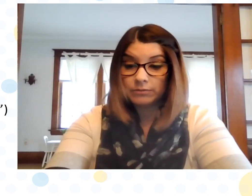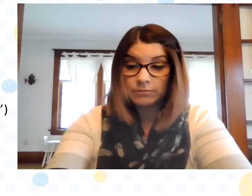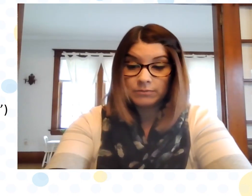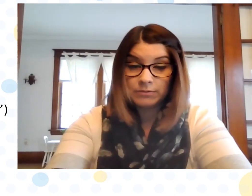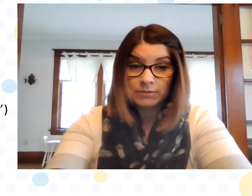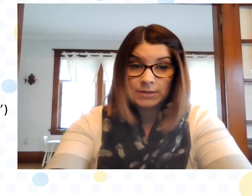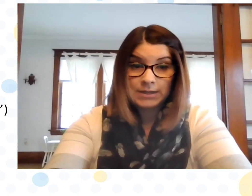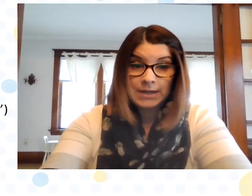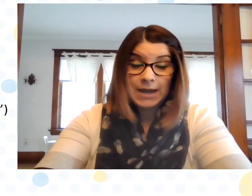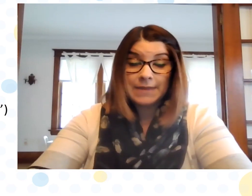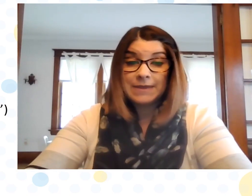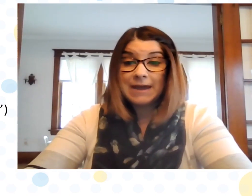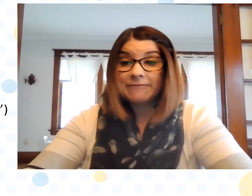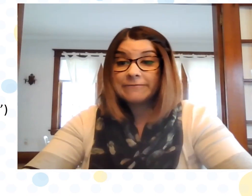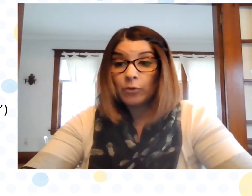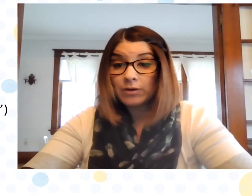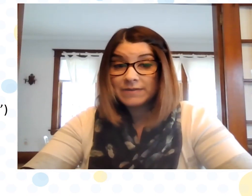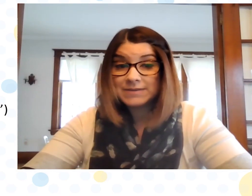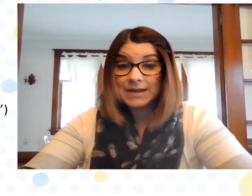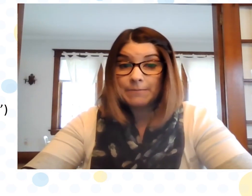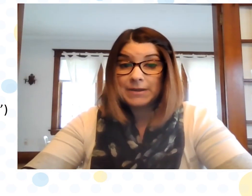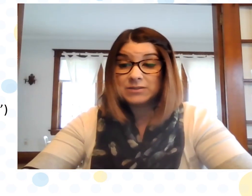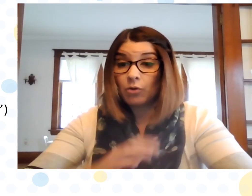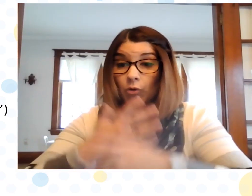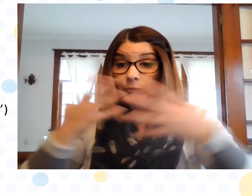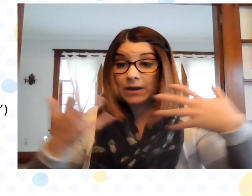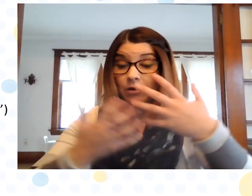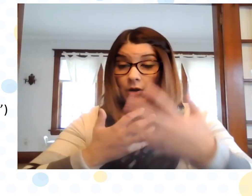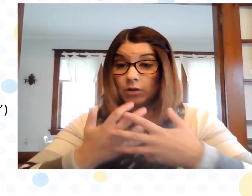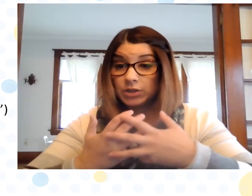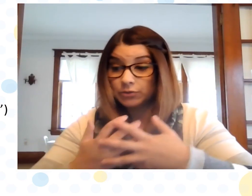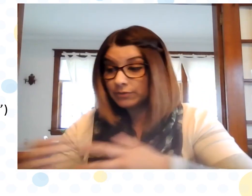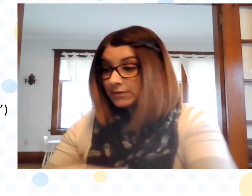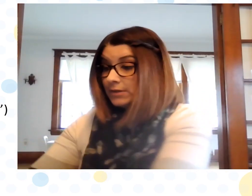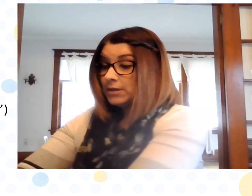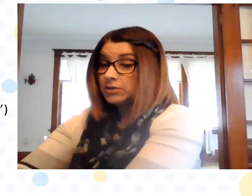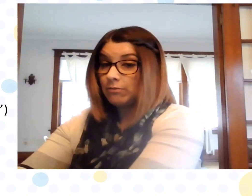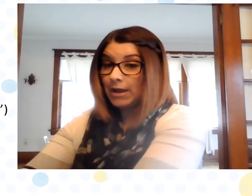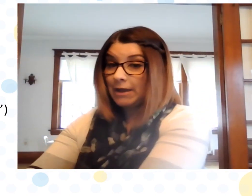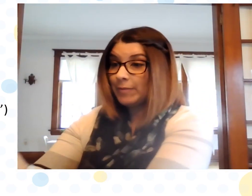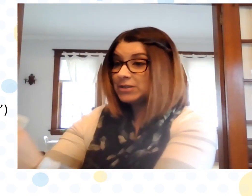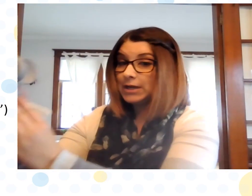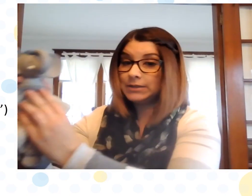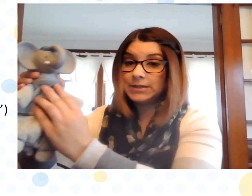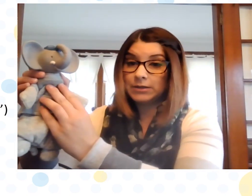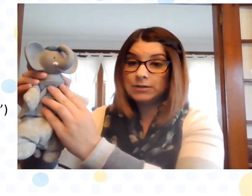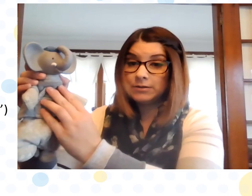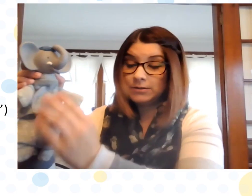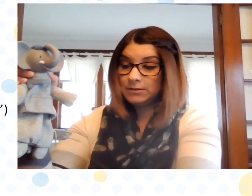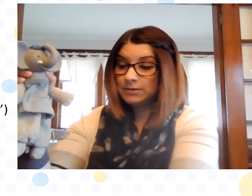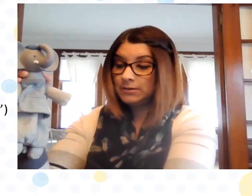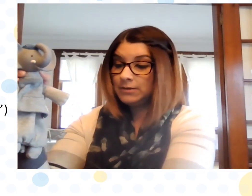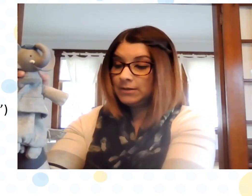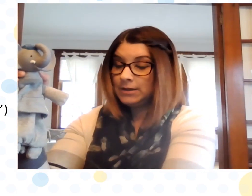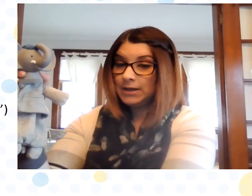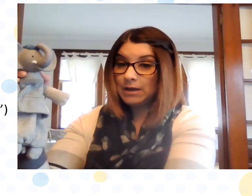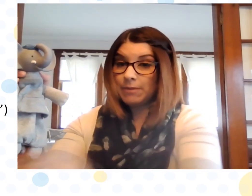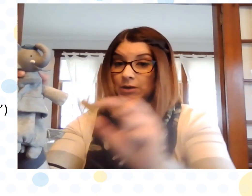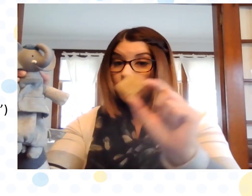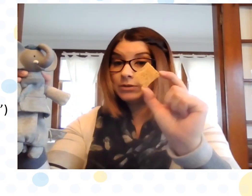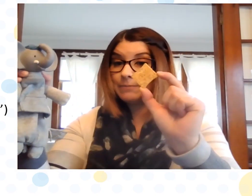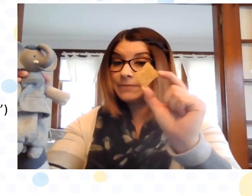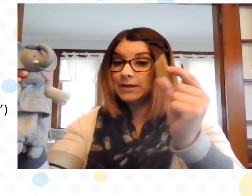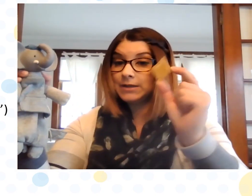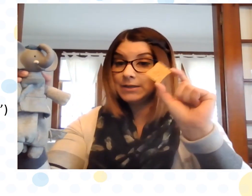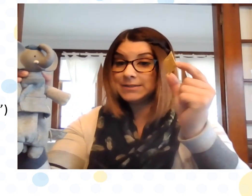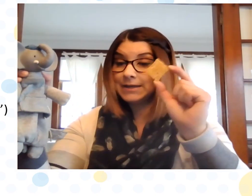it on their own. And then that fourth step is to hold back on all cues. So I might have my child here.